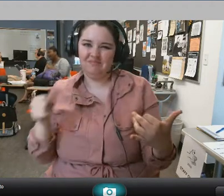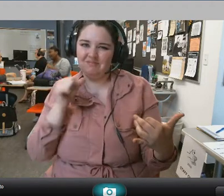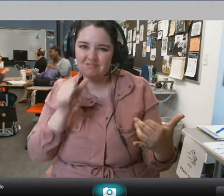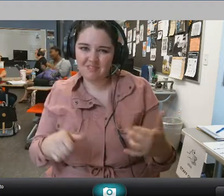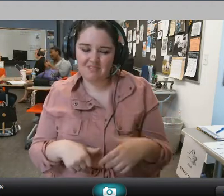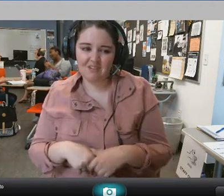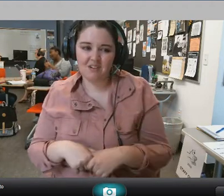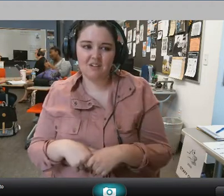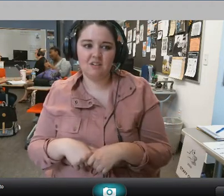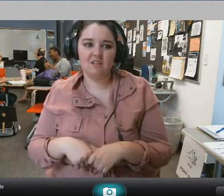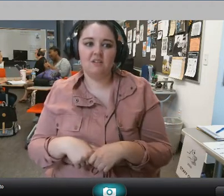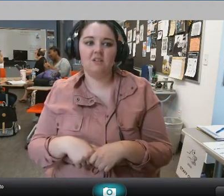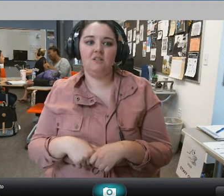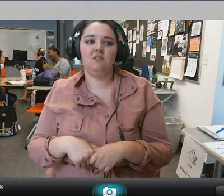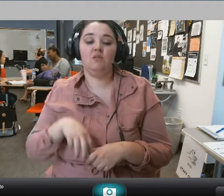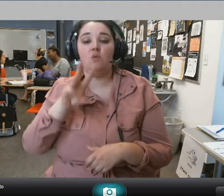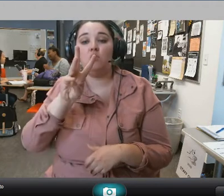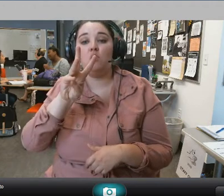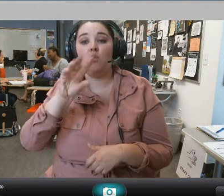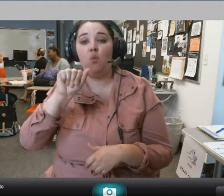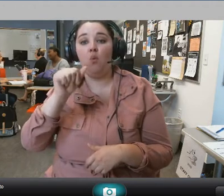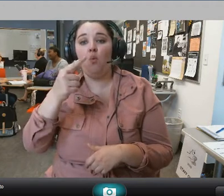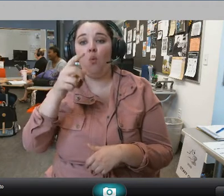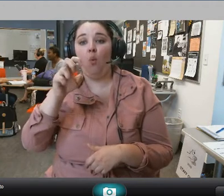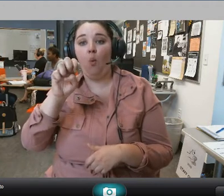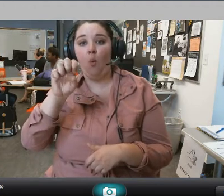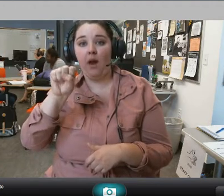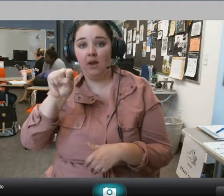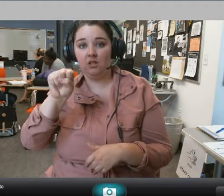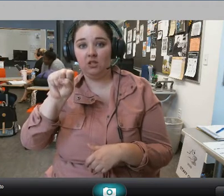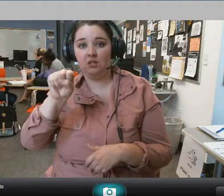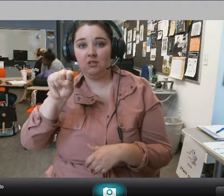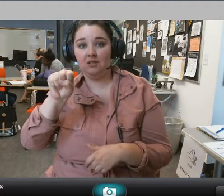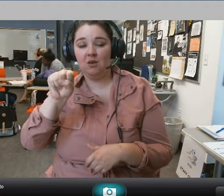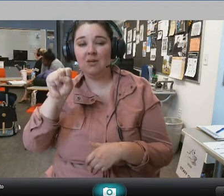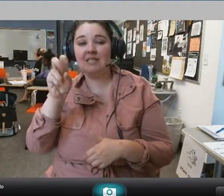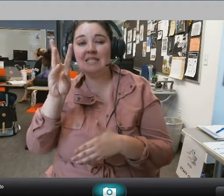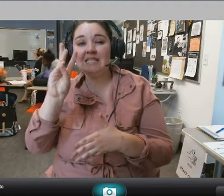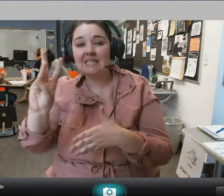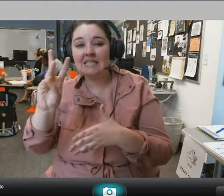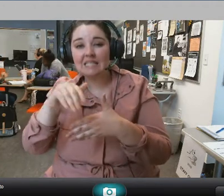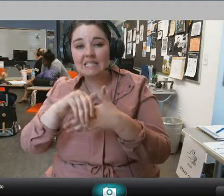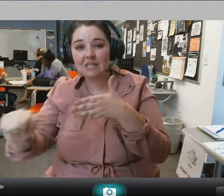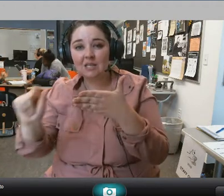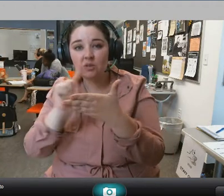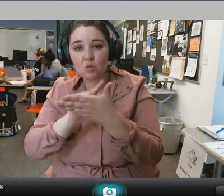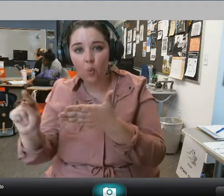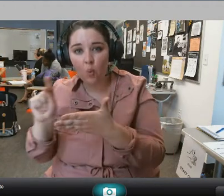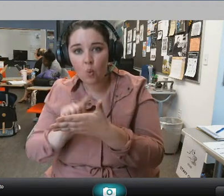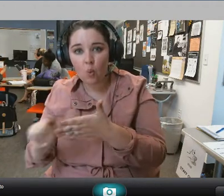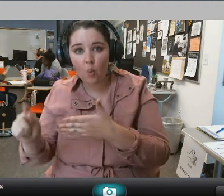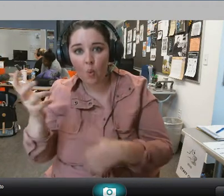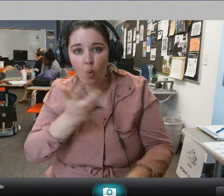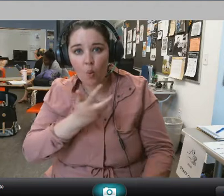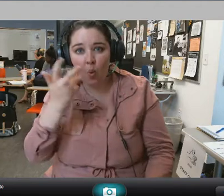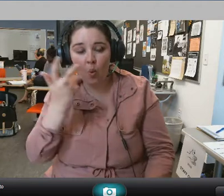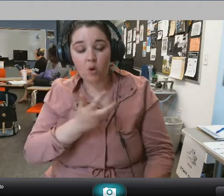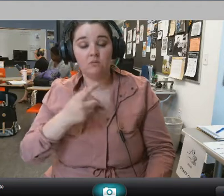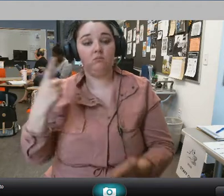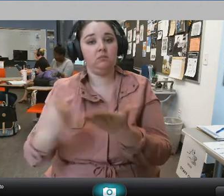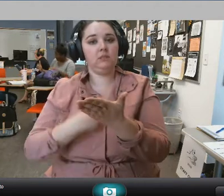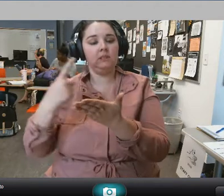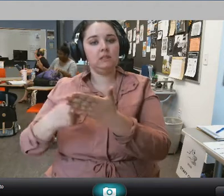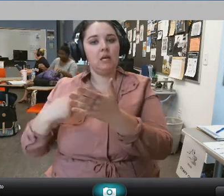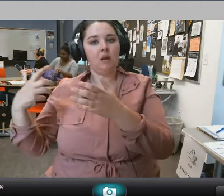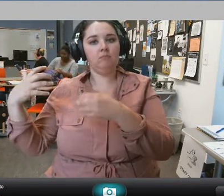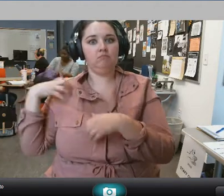Wages in the garment district were as low as $6 a week. Employers were so cruel at times, and not all